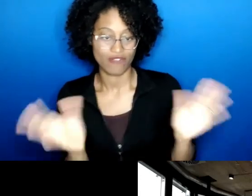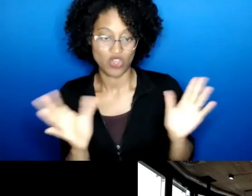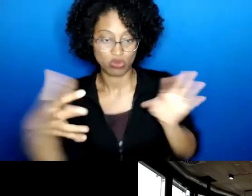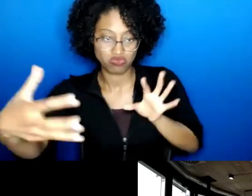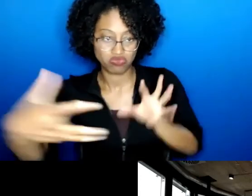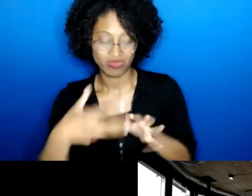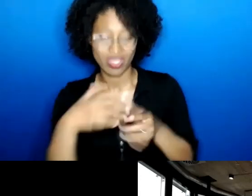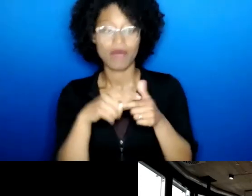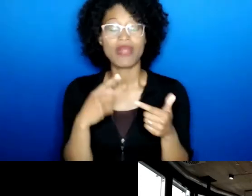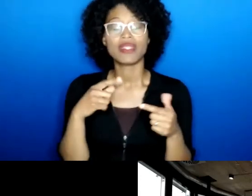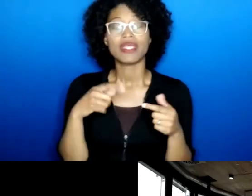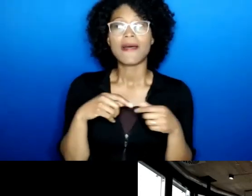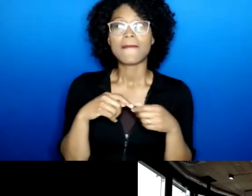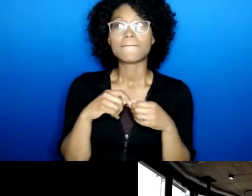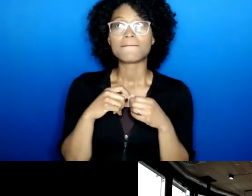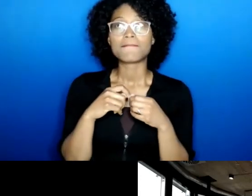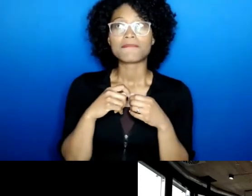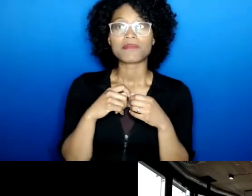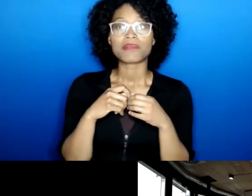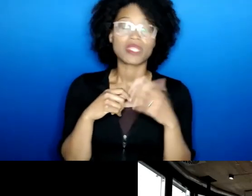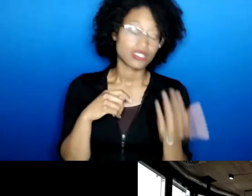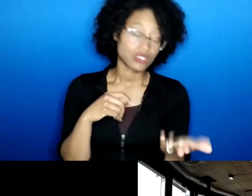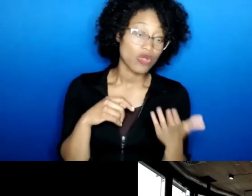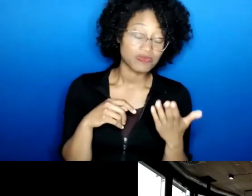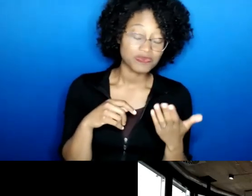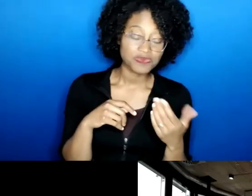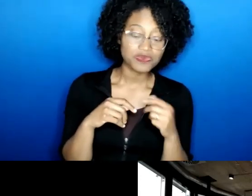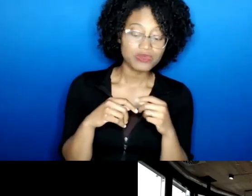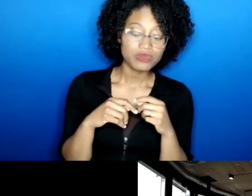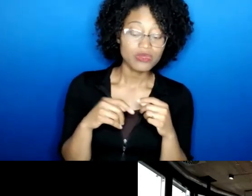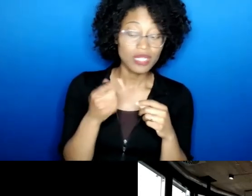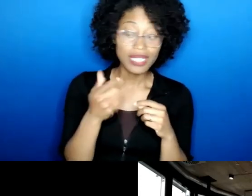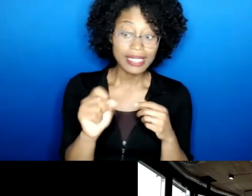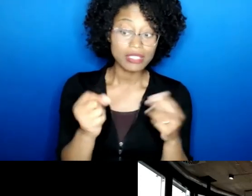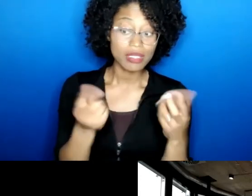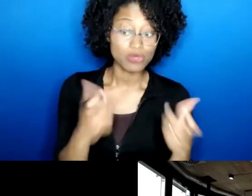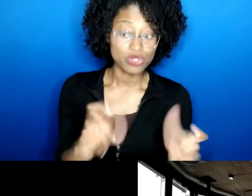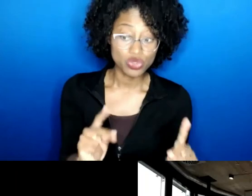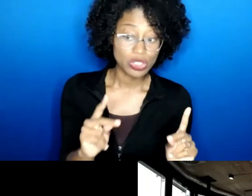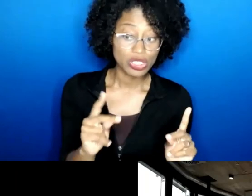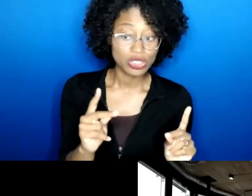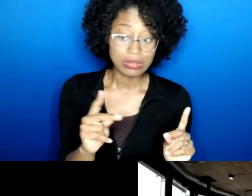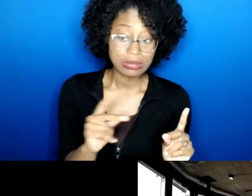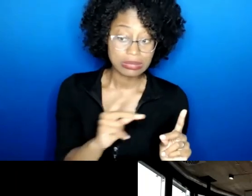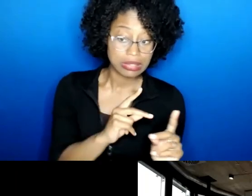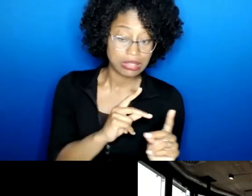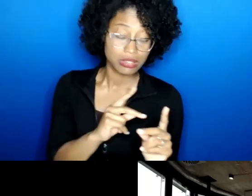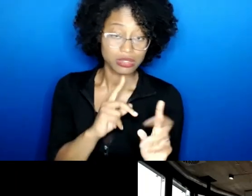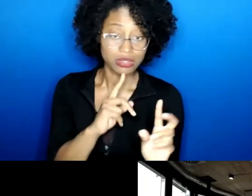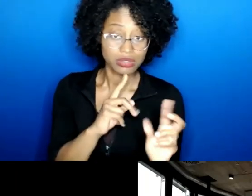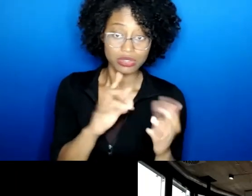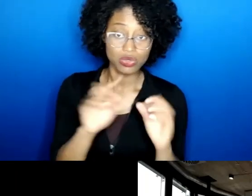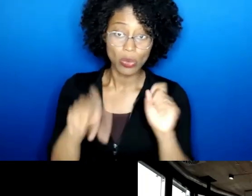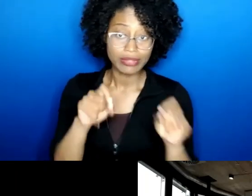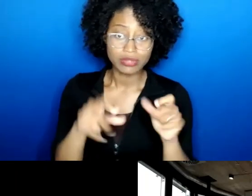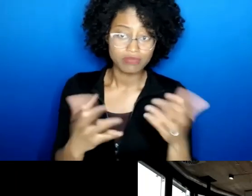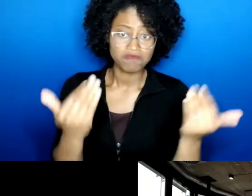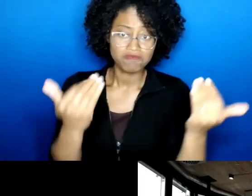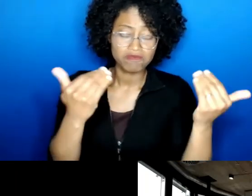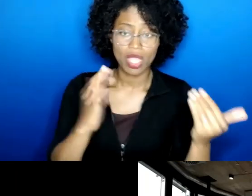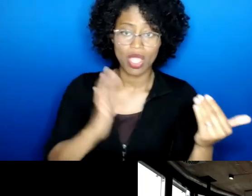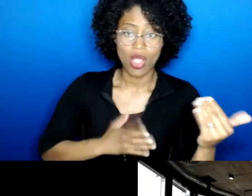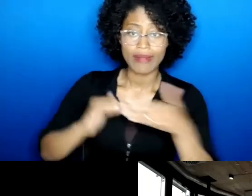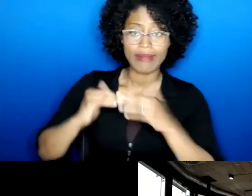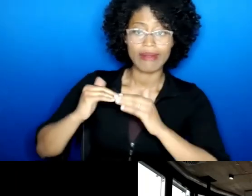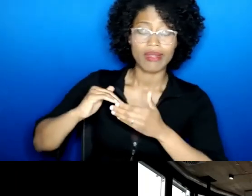opportunities, things that you wish or don't yet have an answer to that you might like. And our colleagues in the SCARET group and